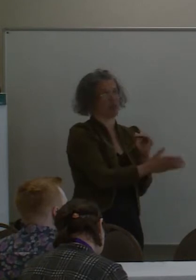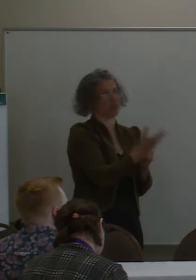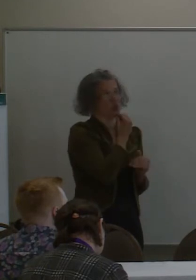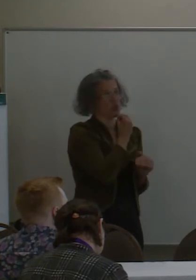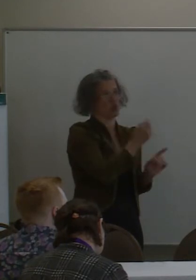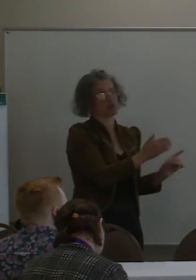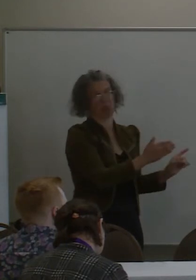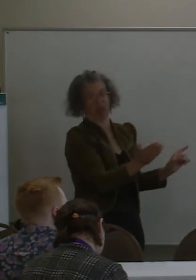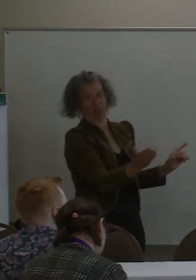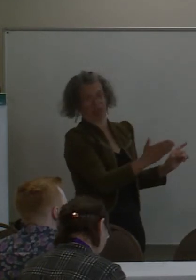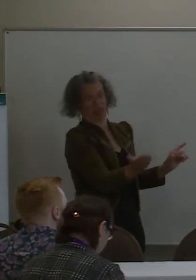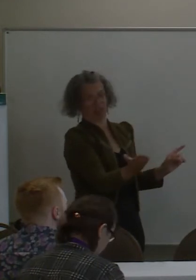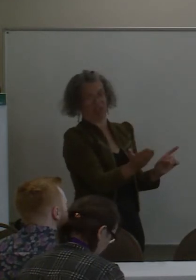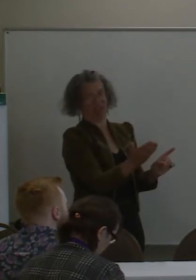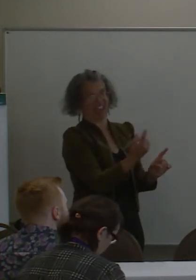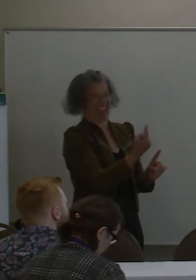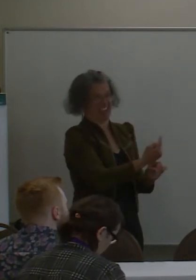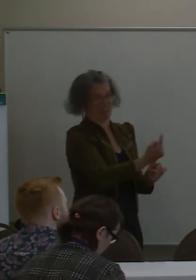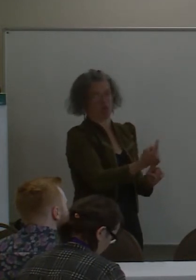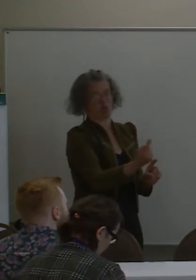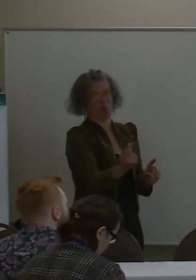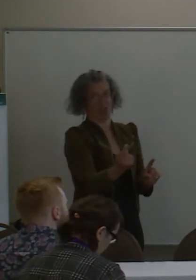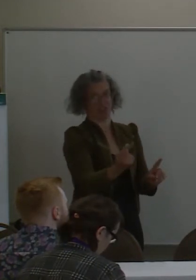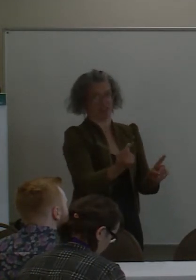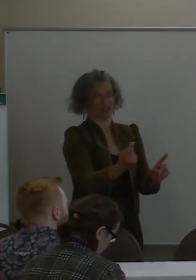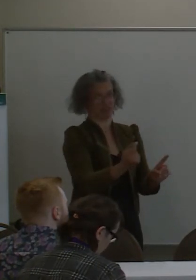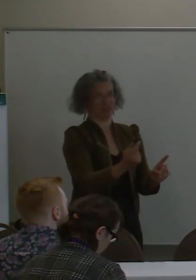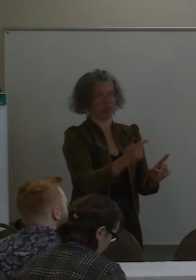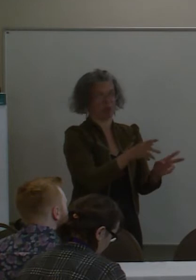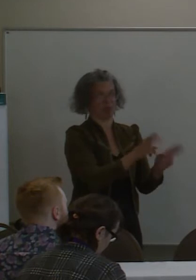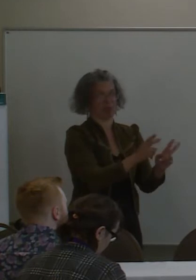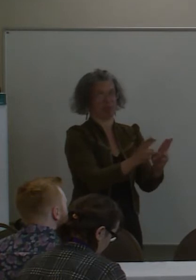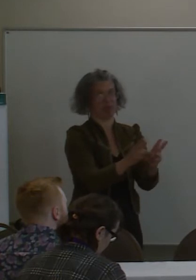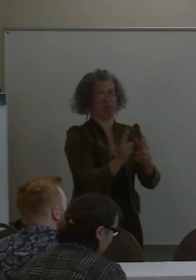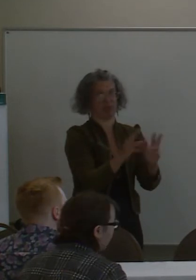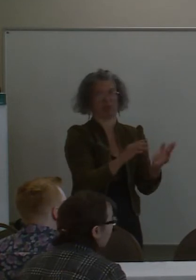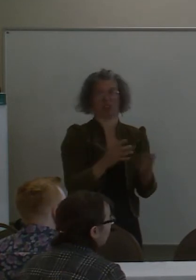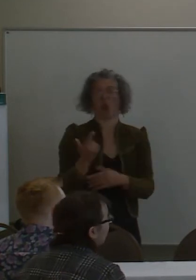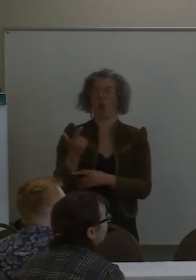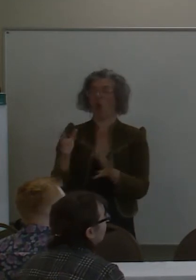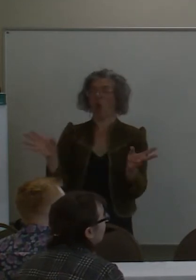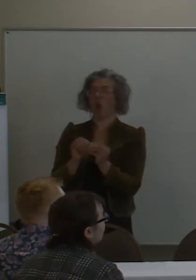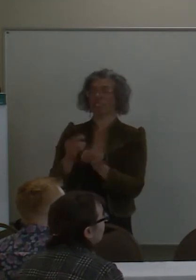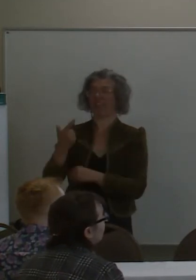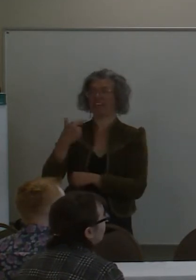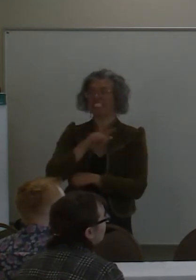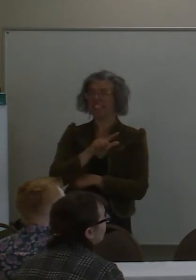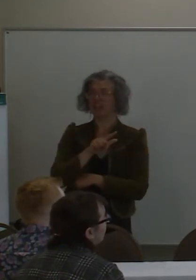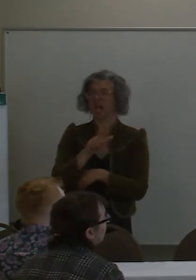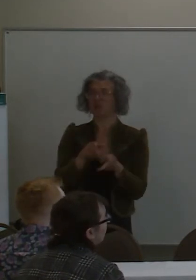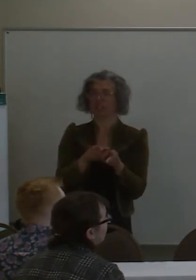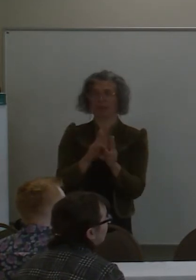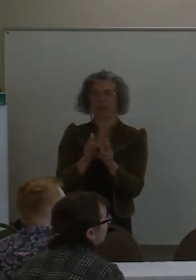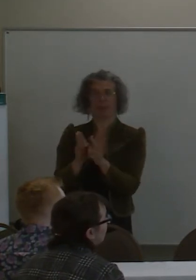360-ish people had something included. So that ended up with over 700 separate objects or excerpts